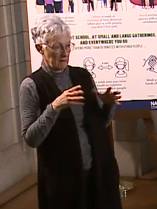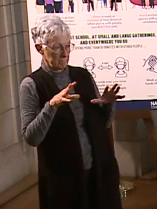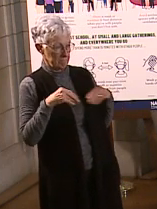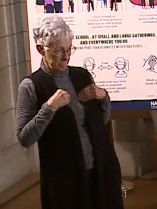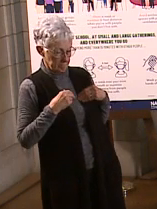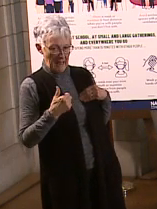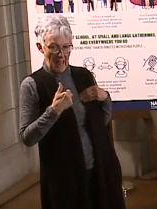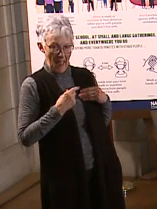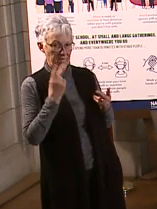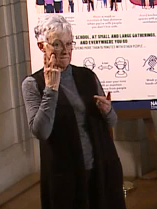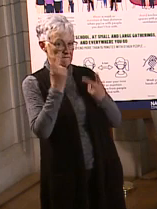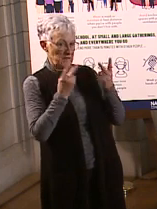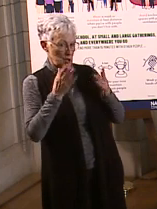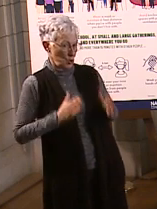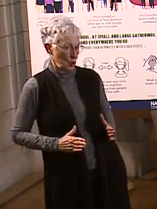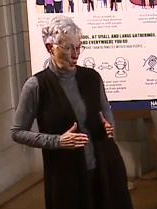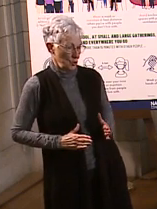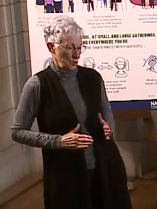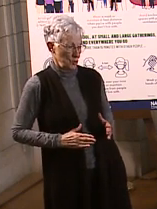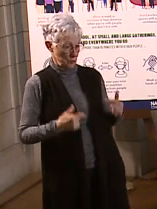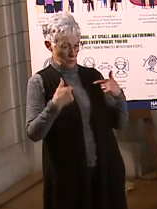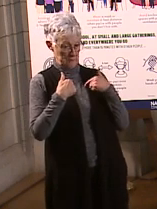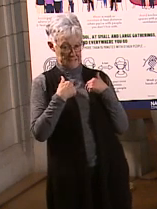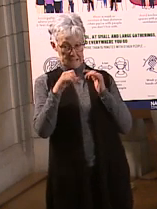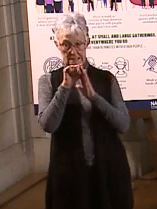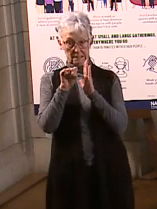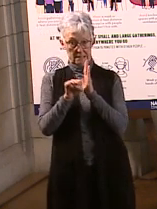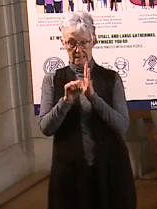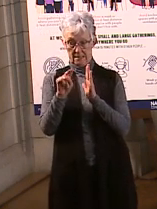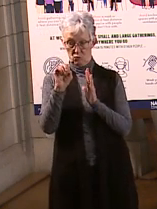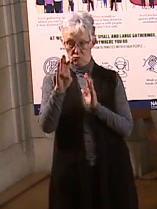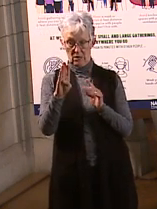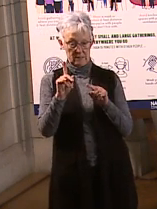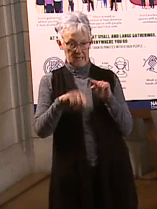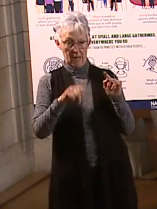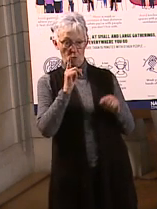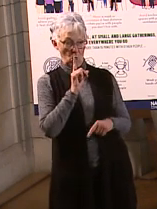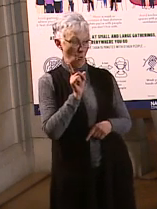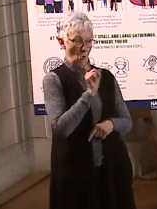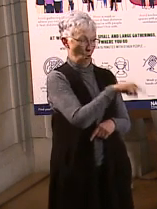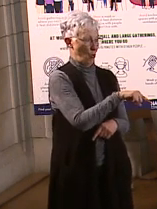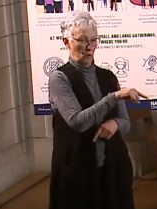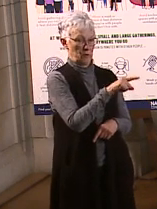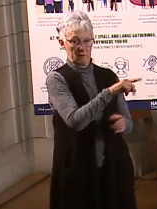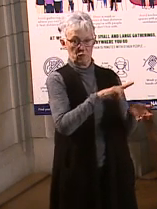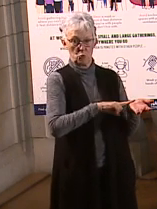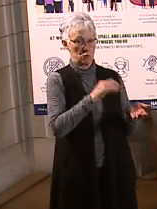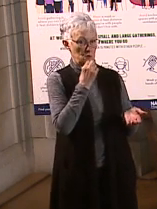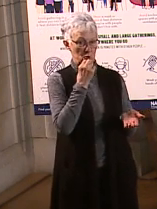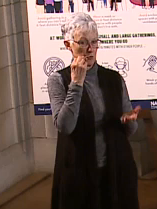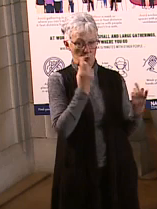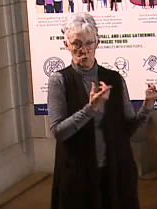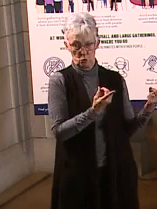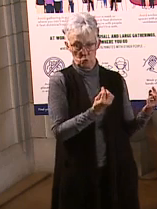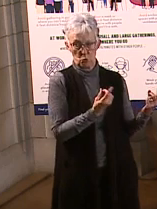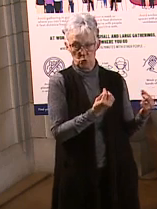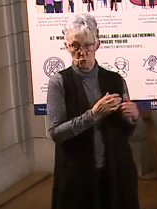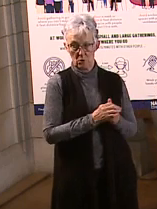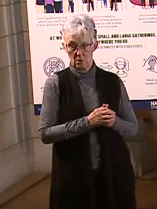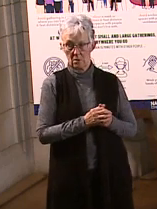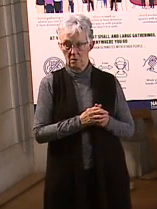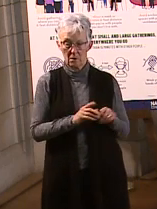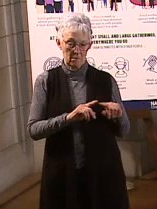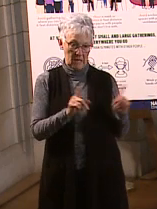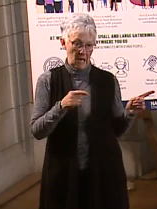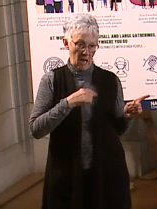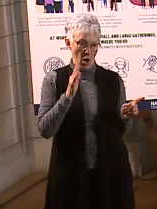any direct ability to allow visitations in those facilities. But I agree with you, George. I will be bringing it up